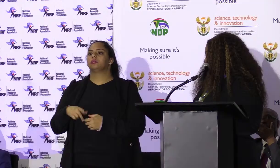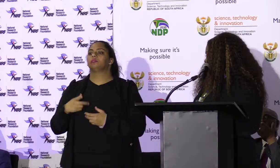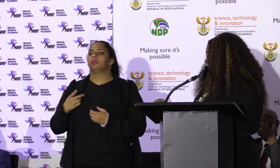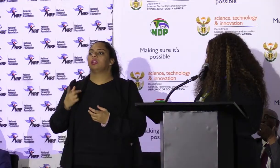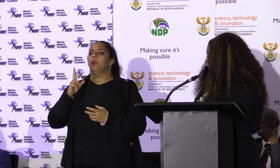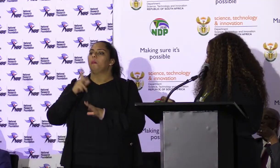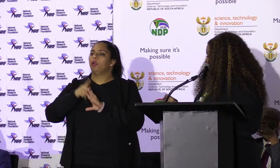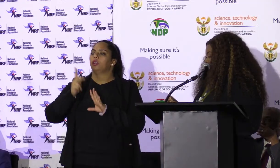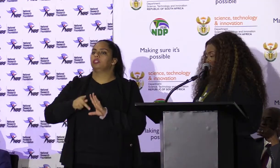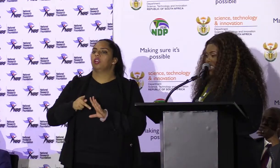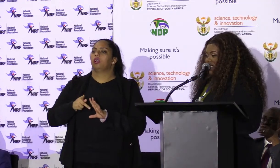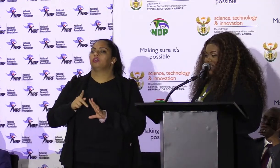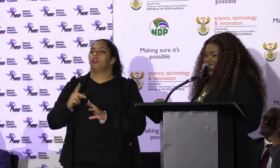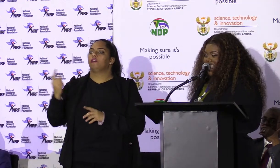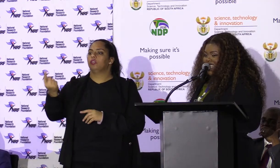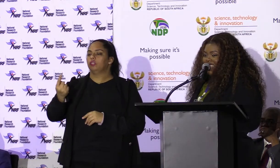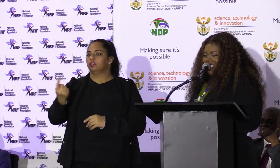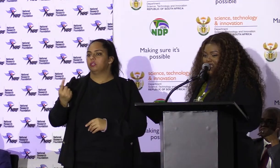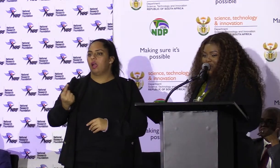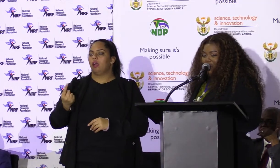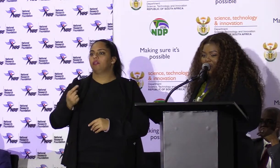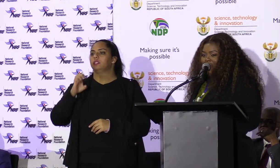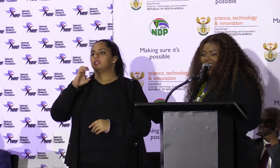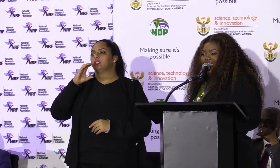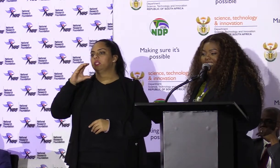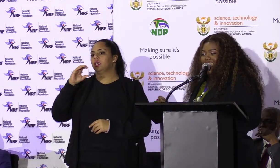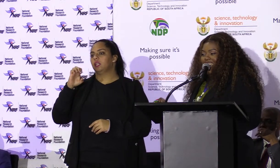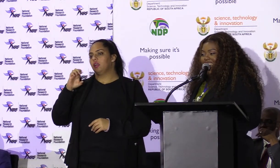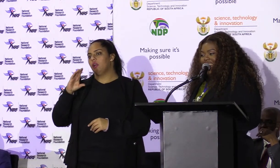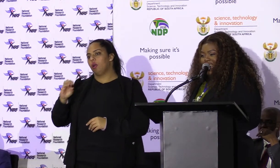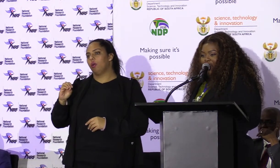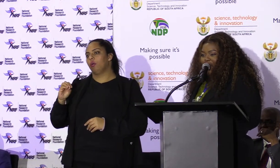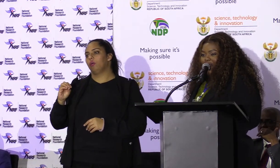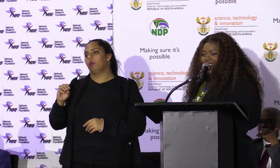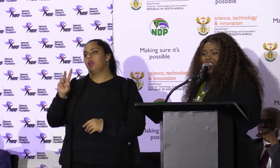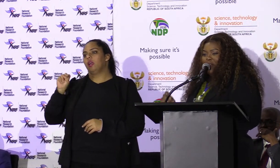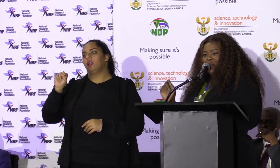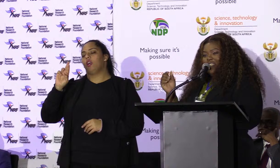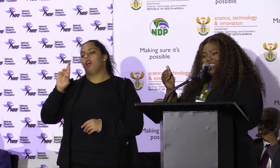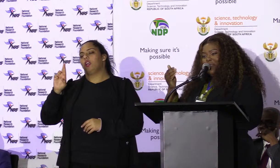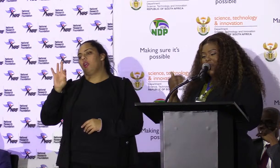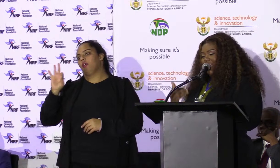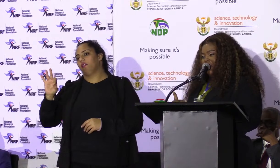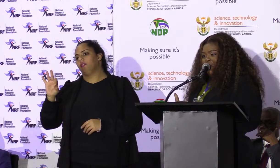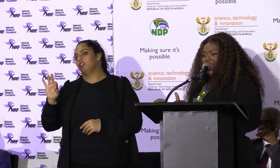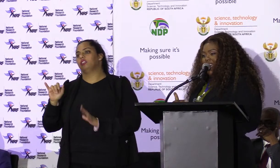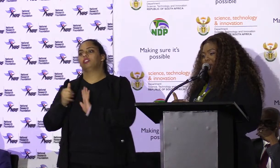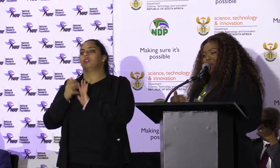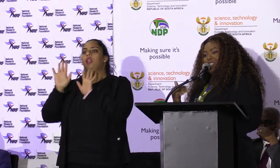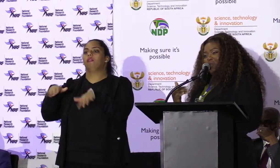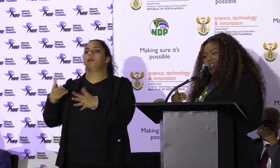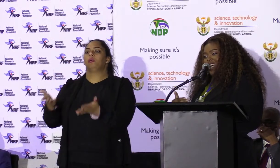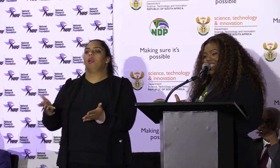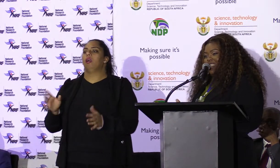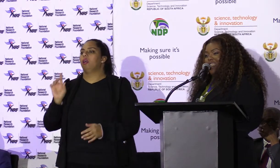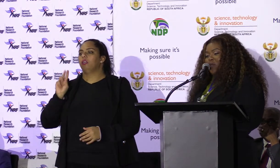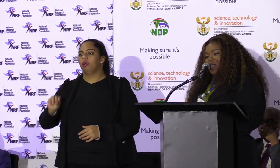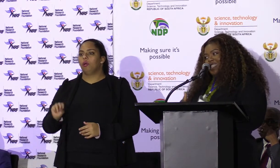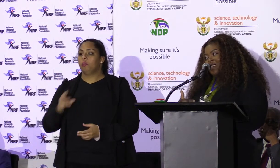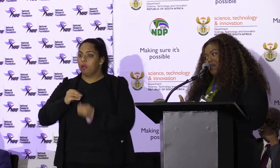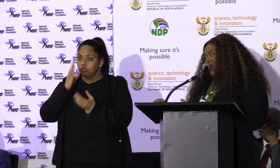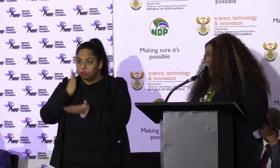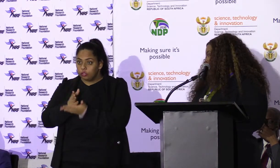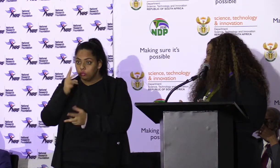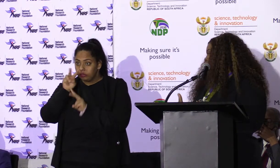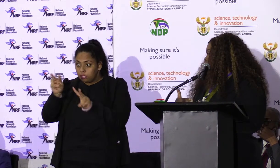project of yourselves, CEO in NRF. don't just bring them here. Make sure that